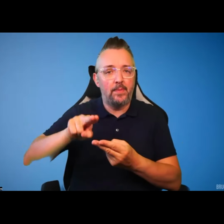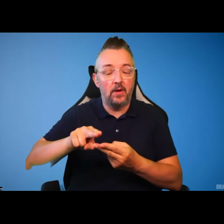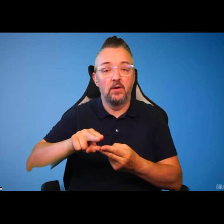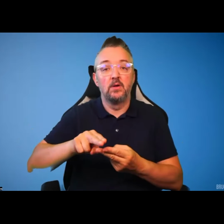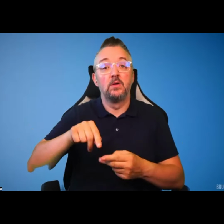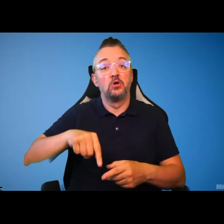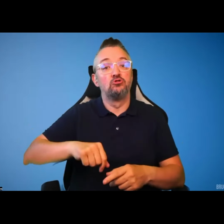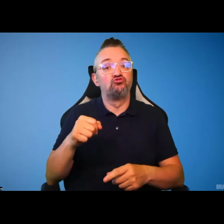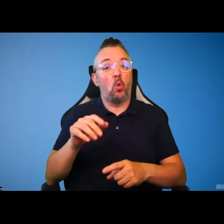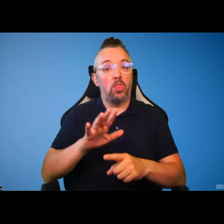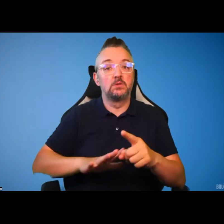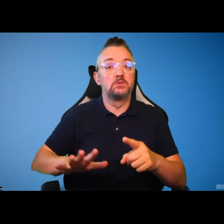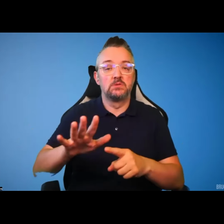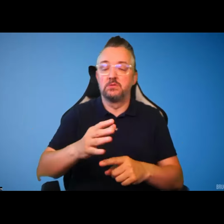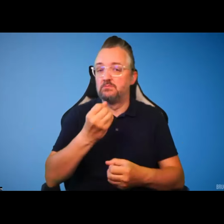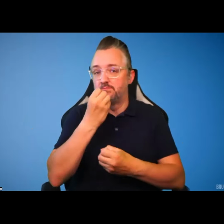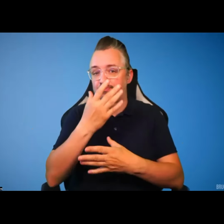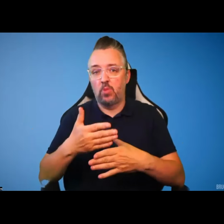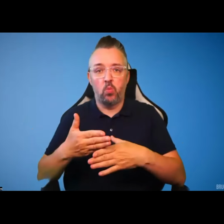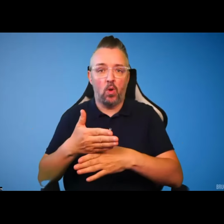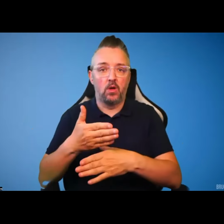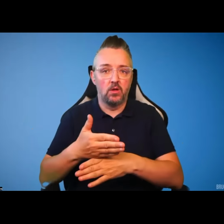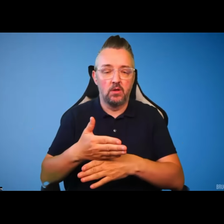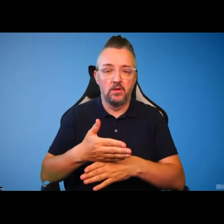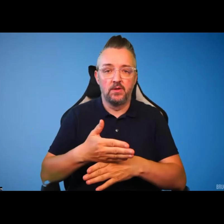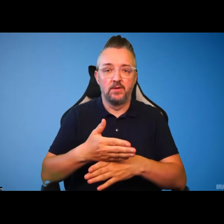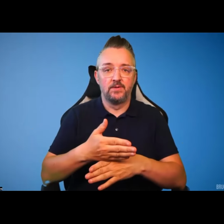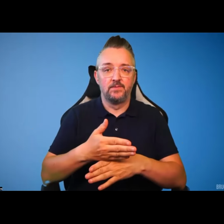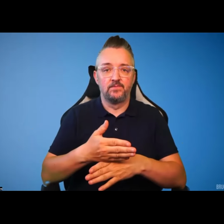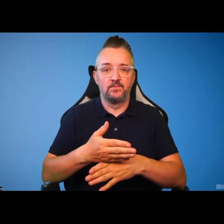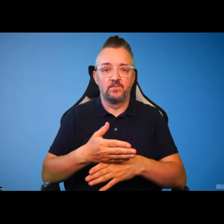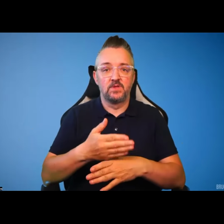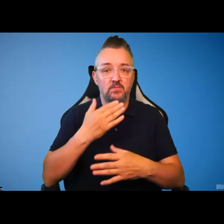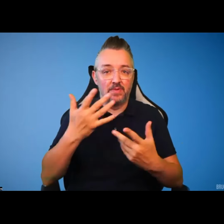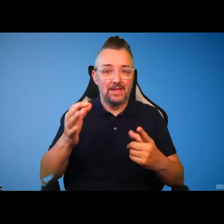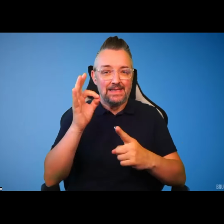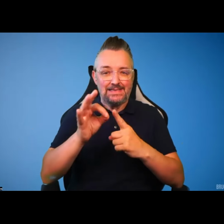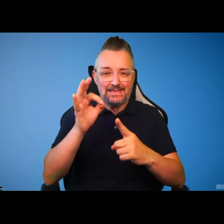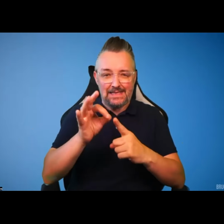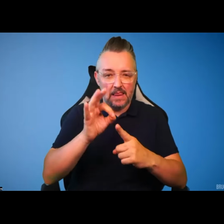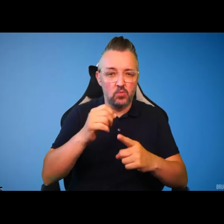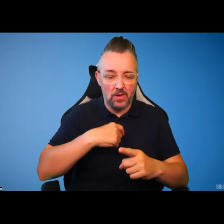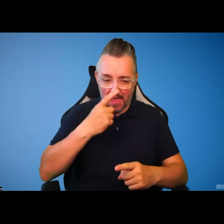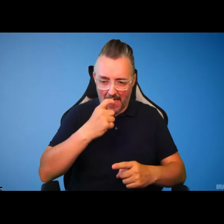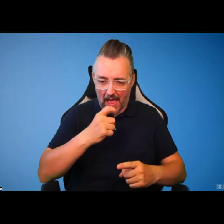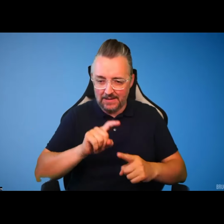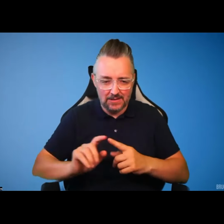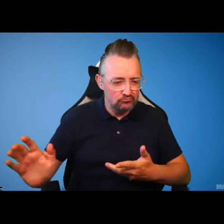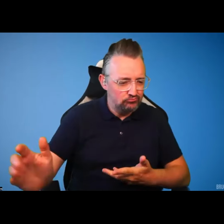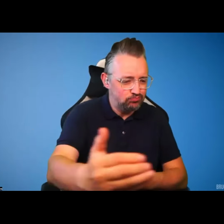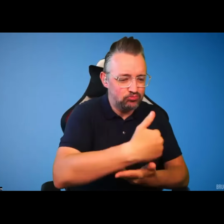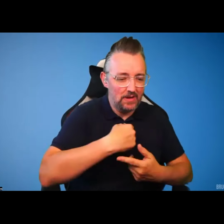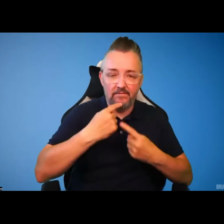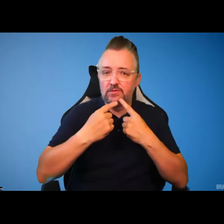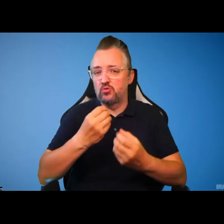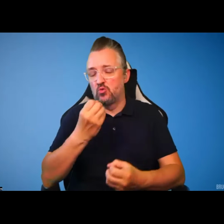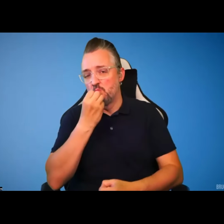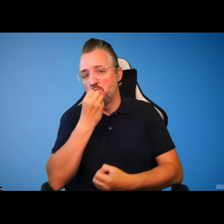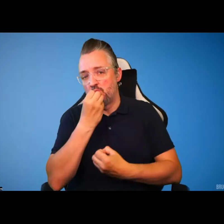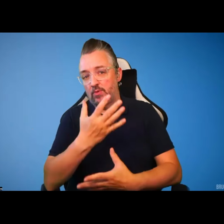in Scotland, and it's really fantastic, the amount of detail that we can understand about situations now. So in